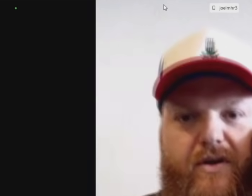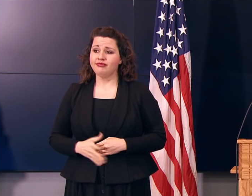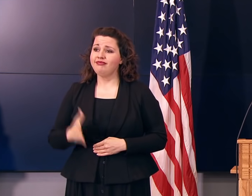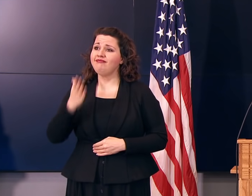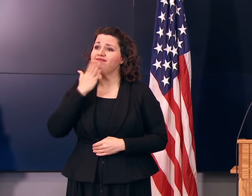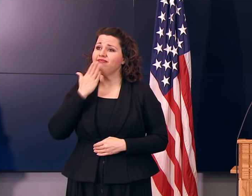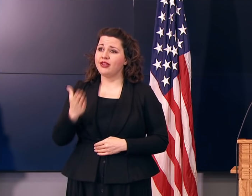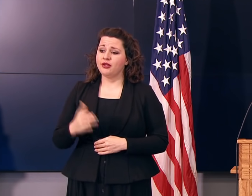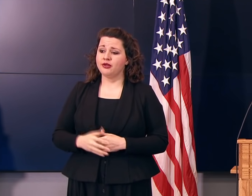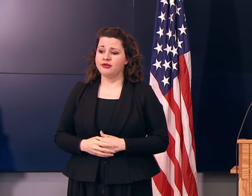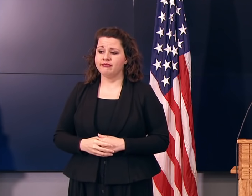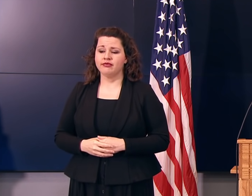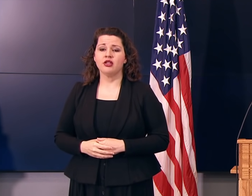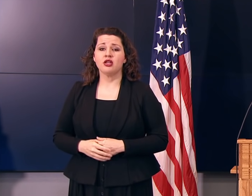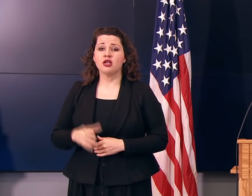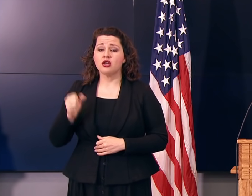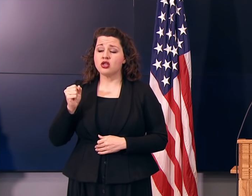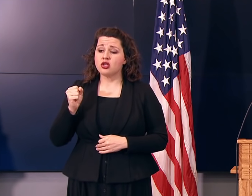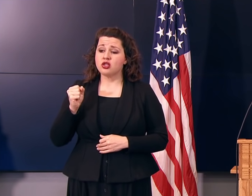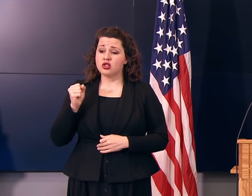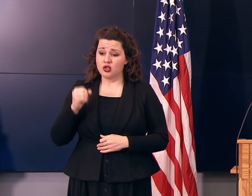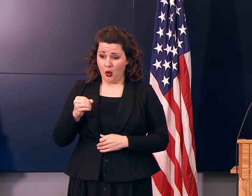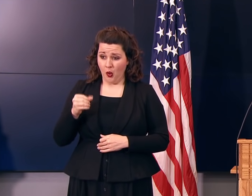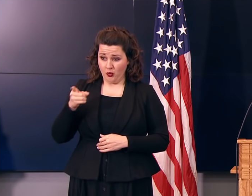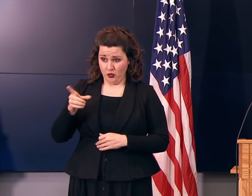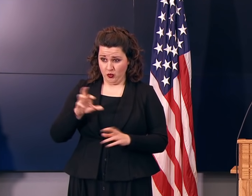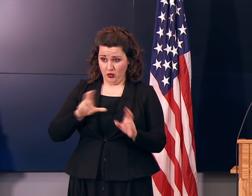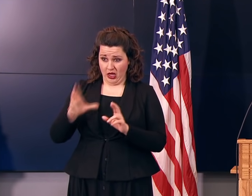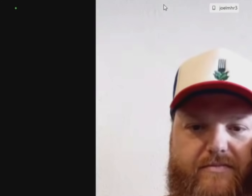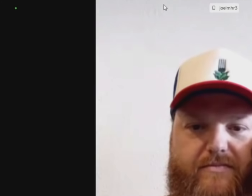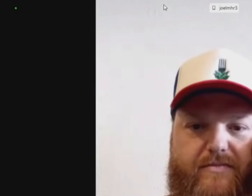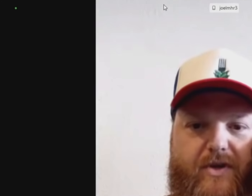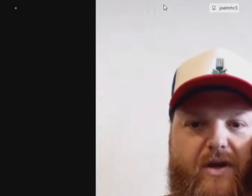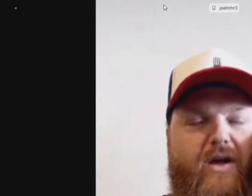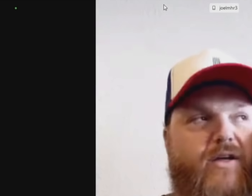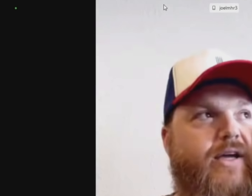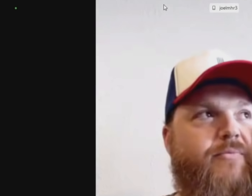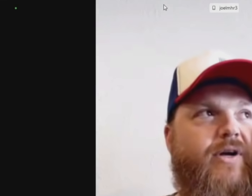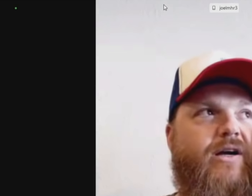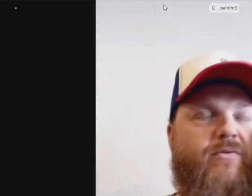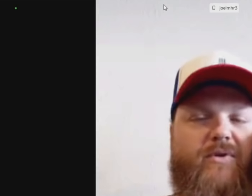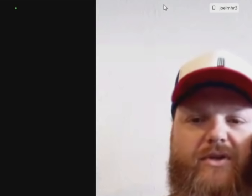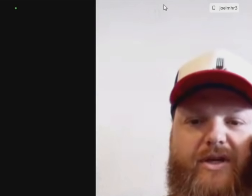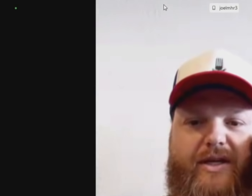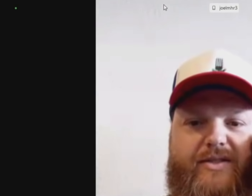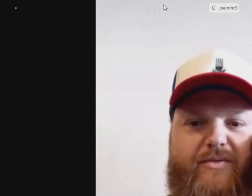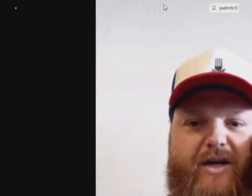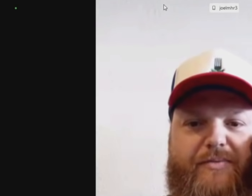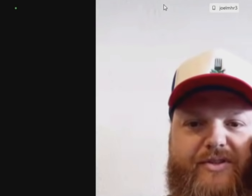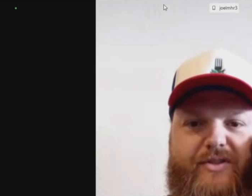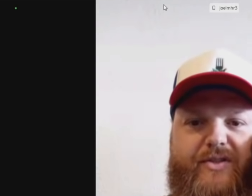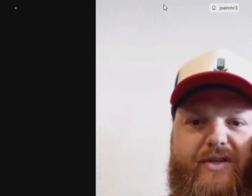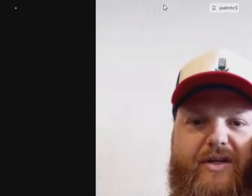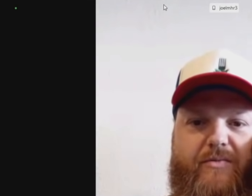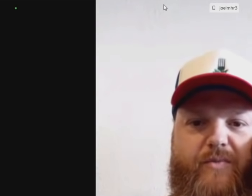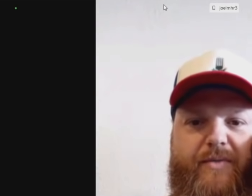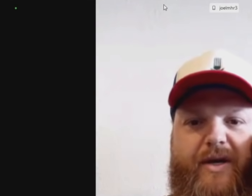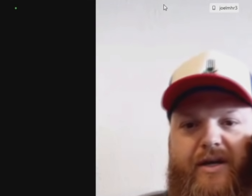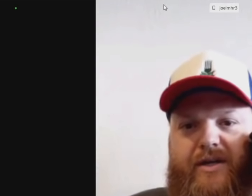Thank you. So are you getting ready to reopen? Yep, we're looking at some